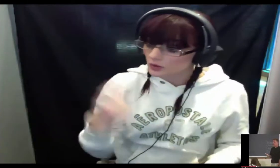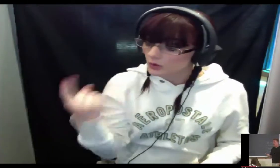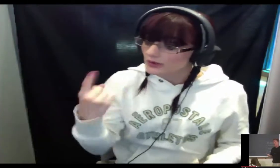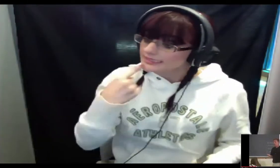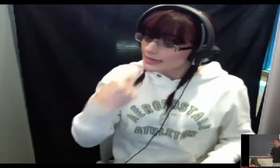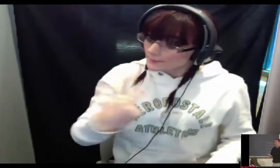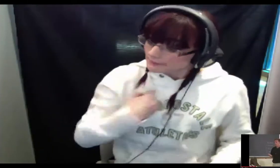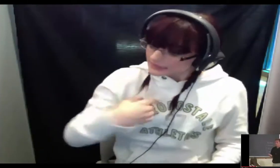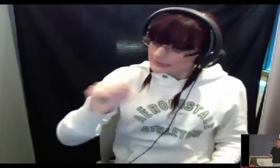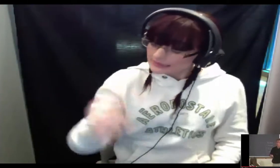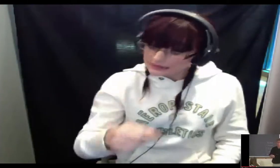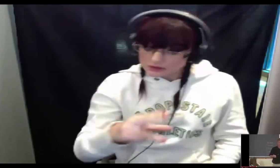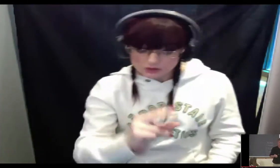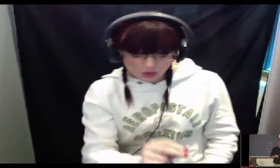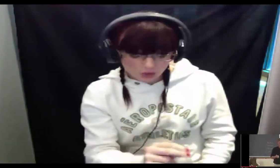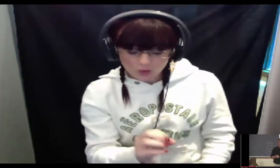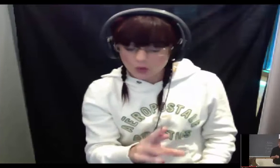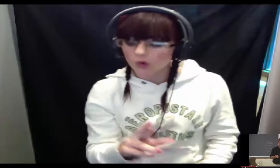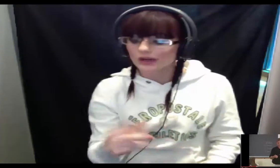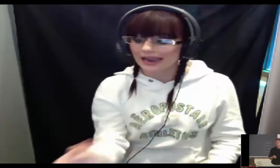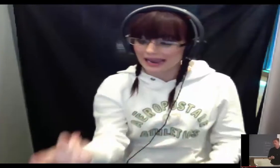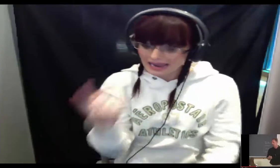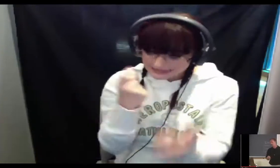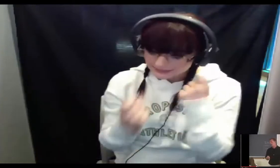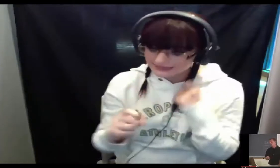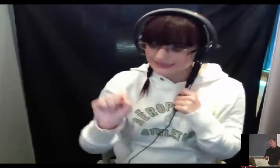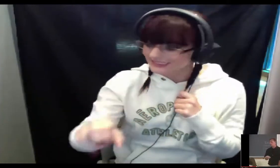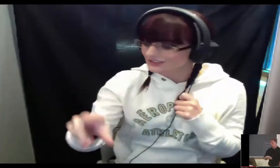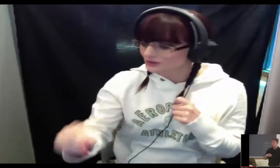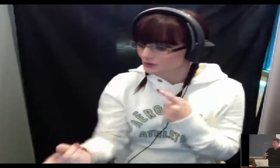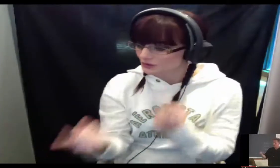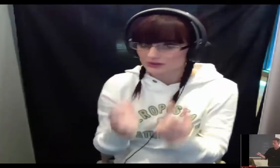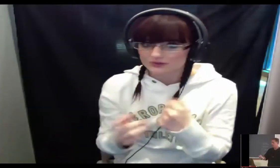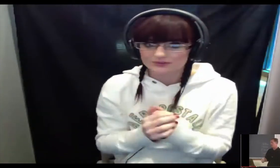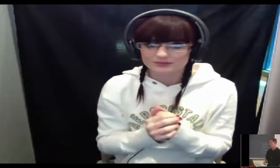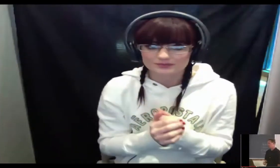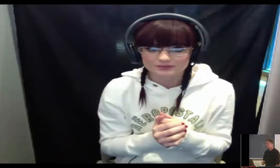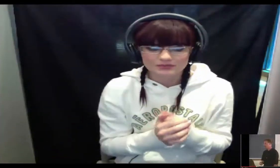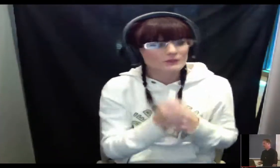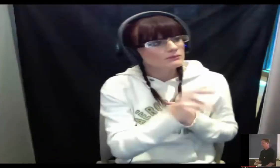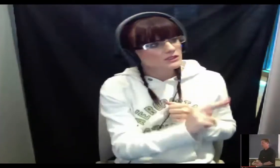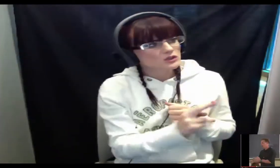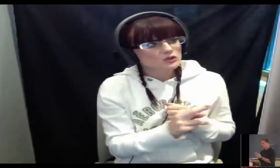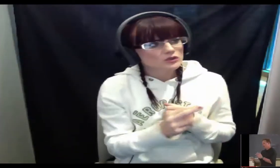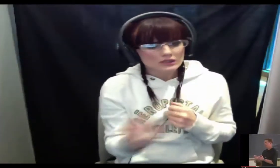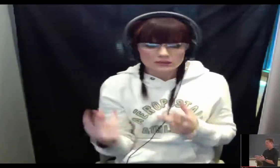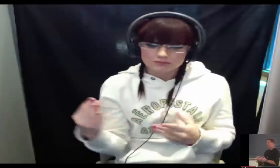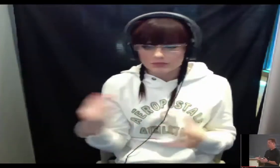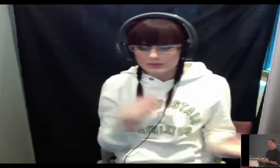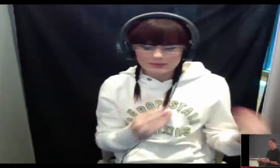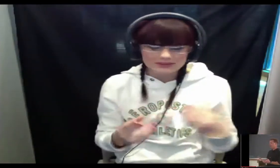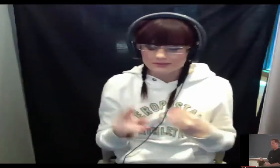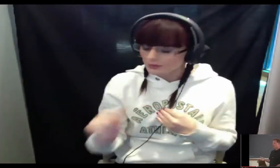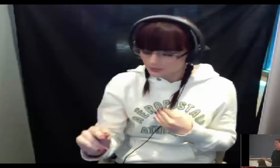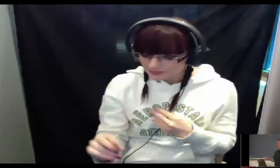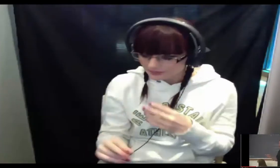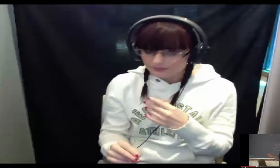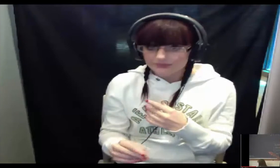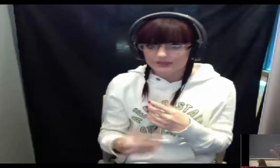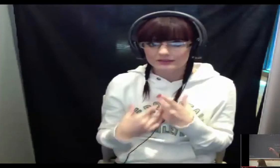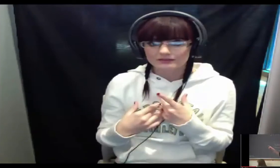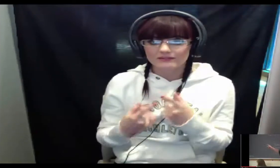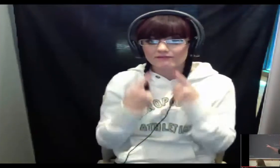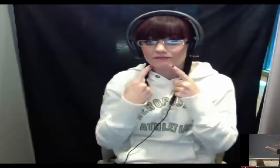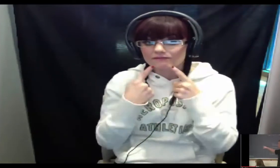we sat there for 45 minutes. They asked me questions. Mr. Conrad, no. Yes. Mr. Conrad, no. And I said no. And when they finally came up with the reason